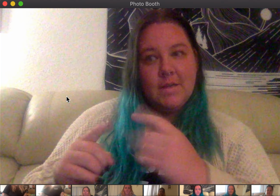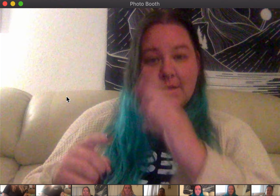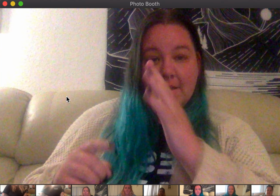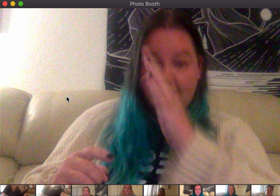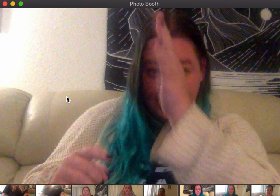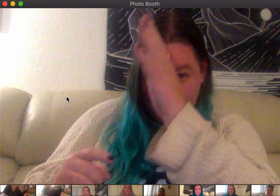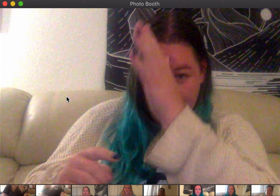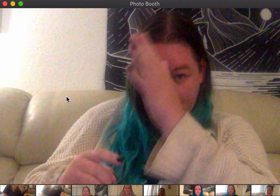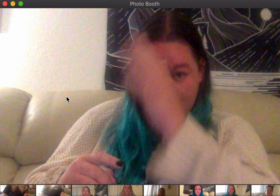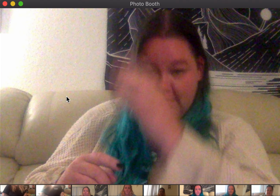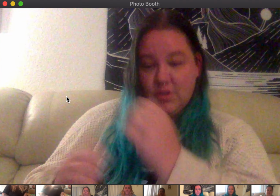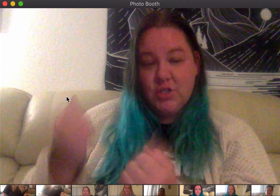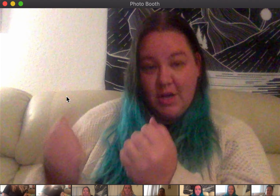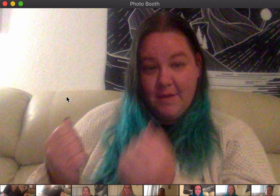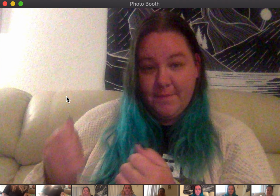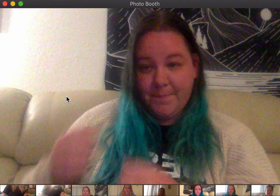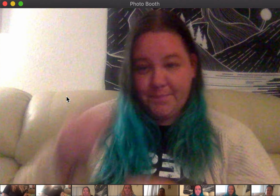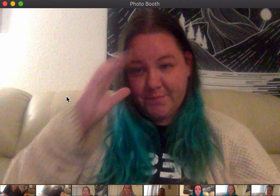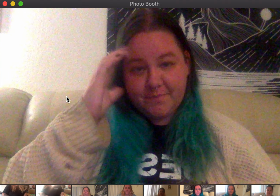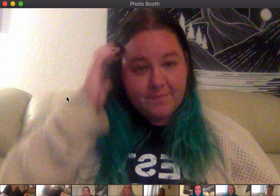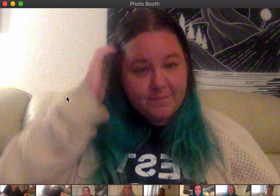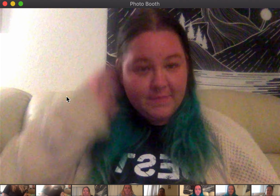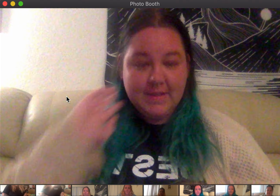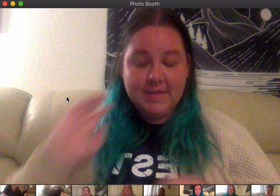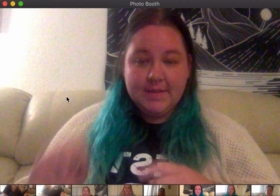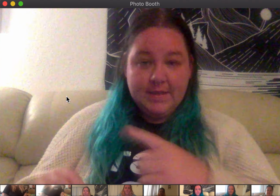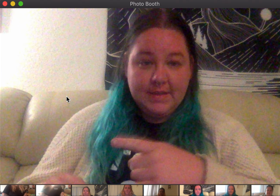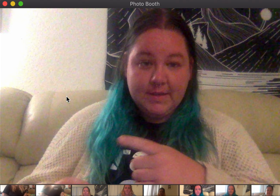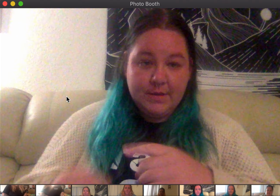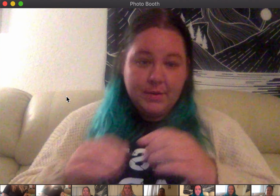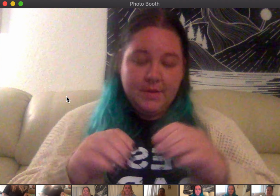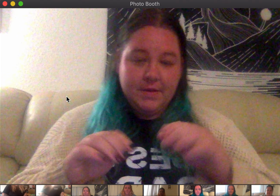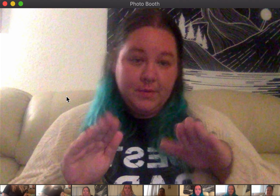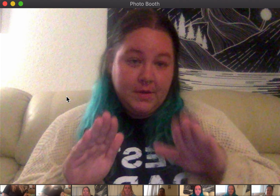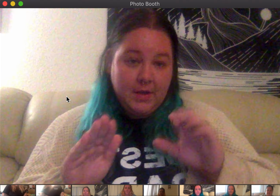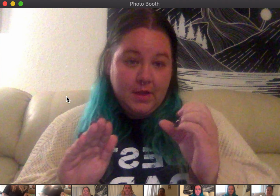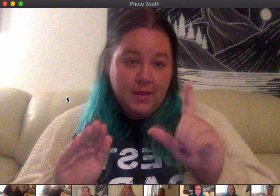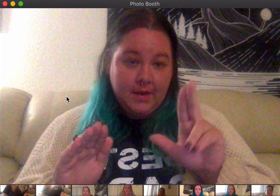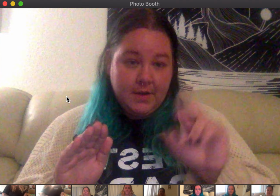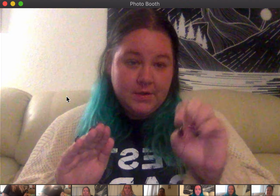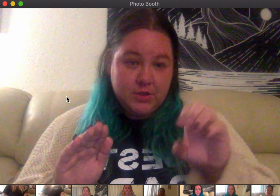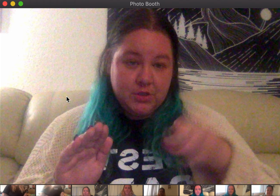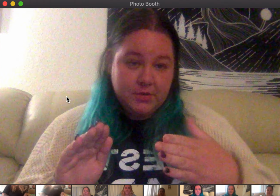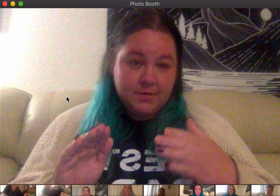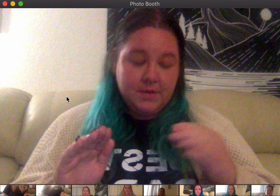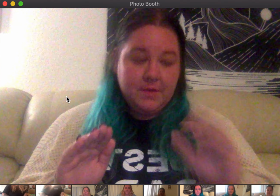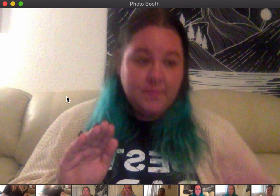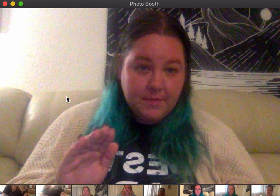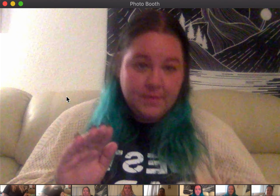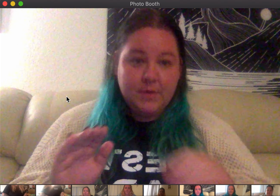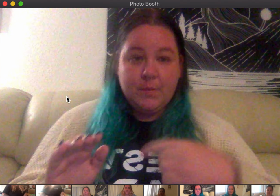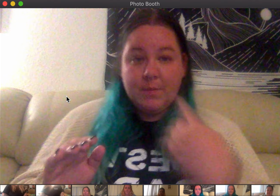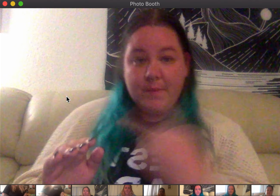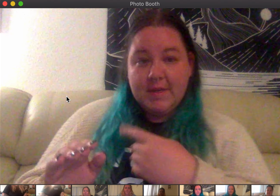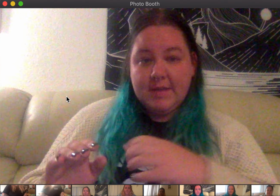clutch, and then we would know to shift. And so doing that over and over, combined with steering, got us used